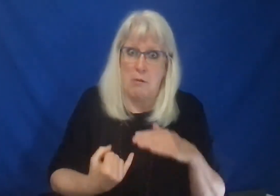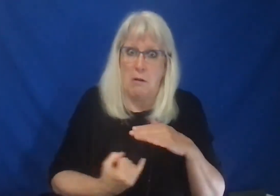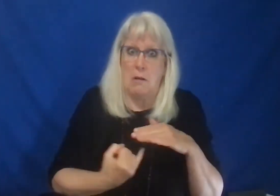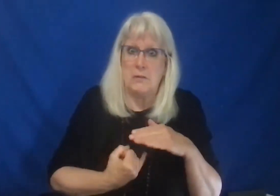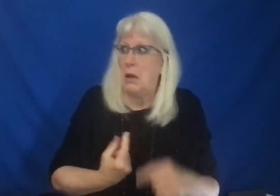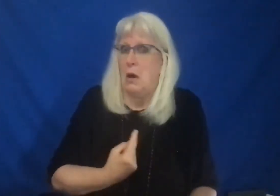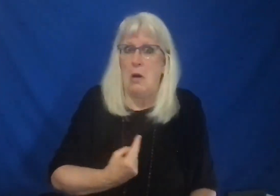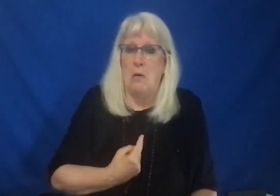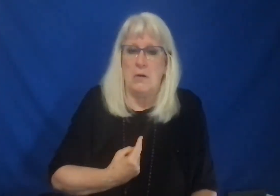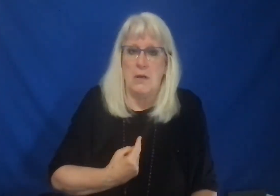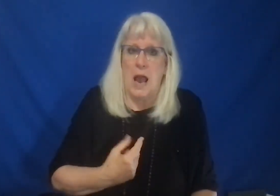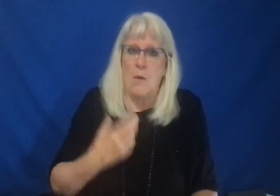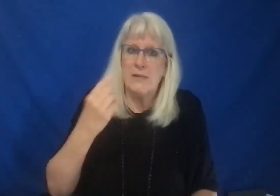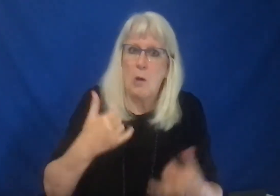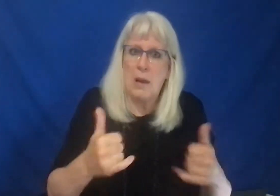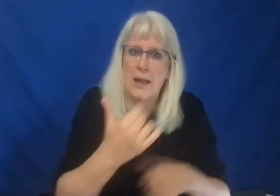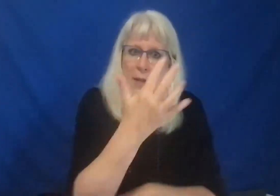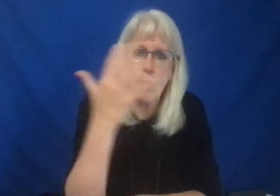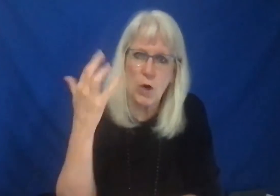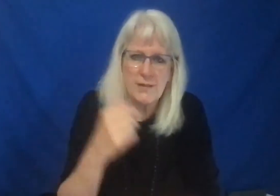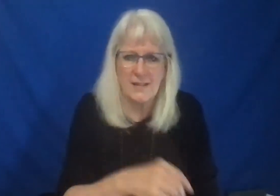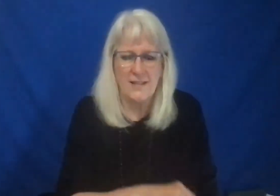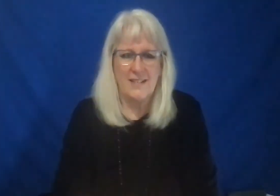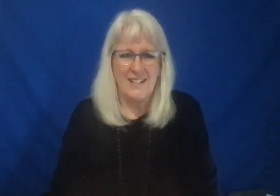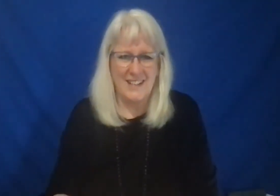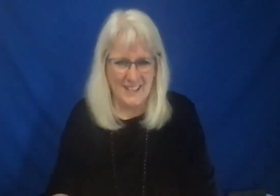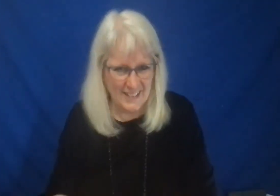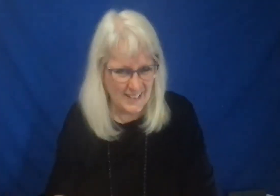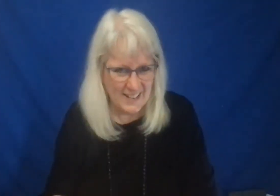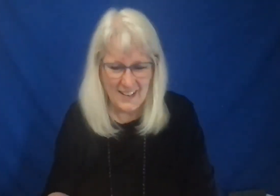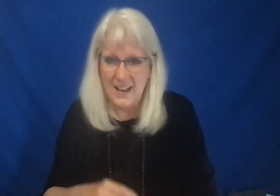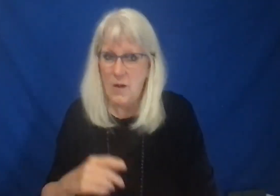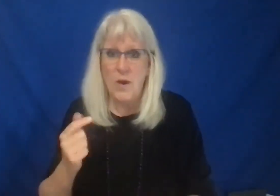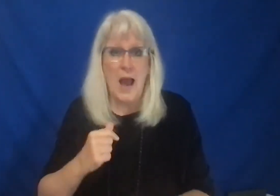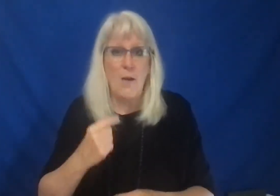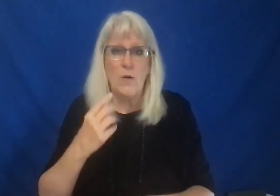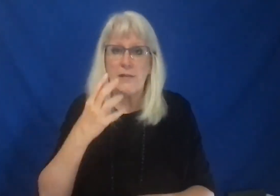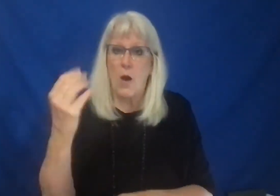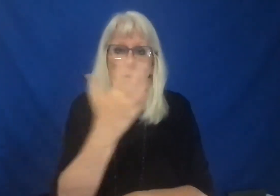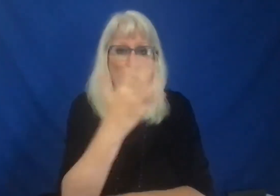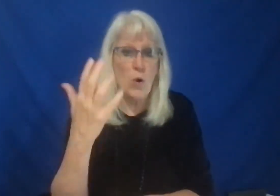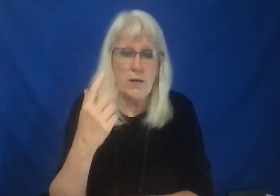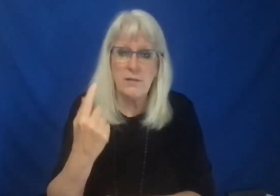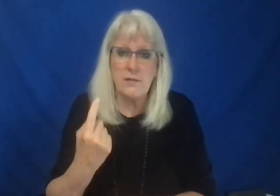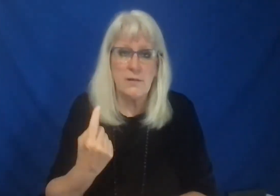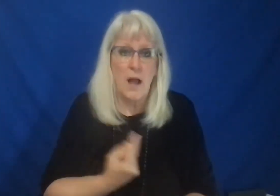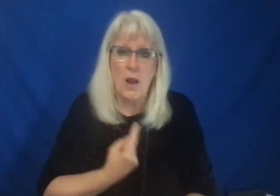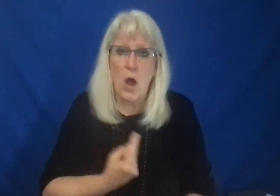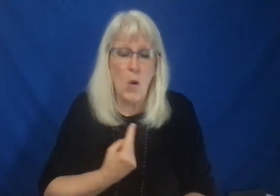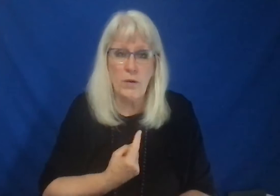in the woods. The Queen Anne's lace was taller than I was by the time I was in the woods alone. I mean, I grew up so isolated that this is my worst nightmare. So I have a lot to